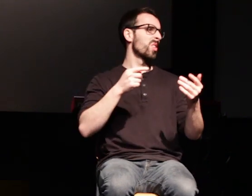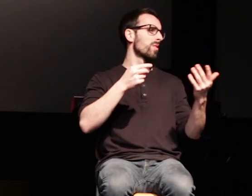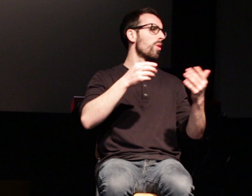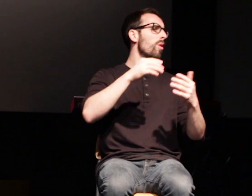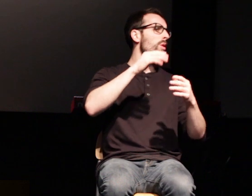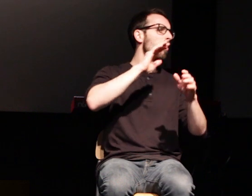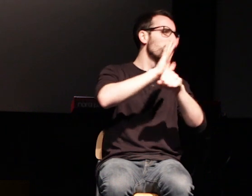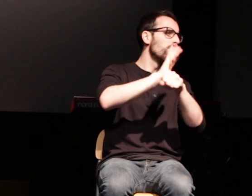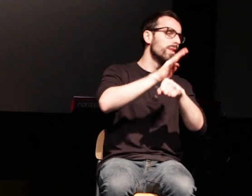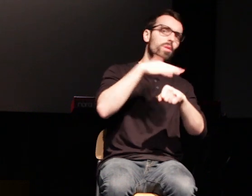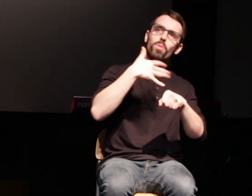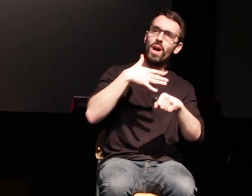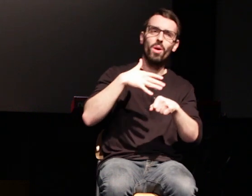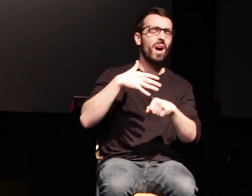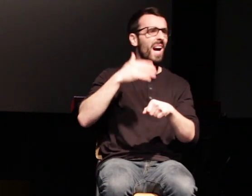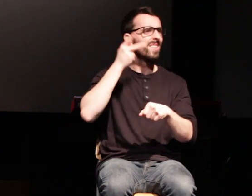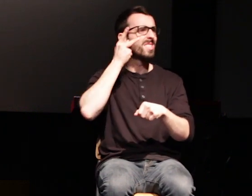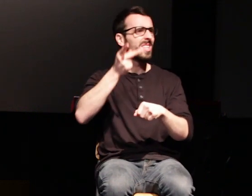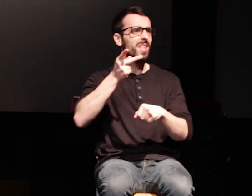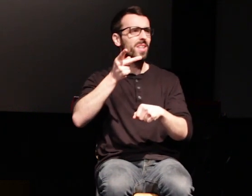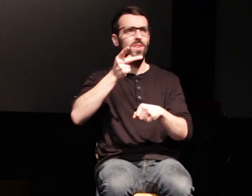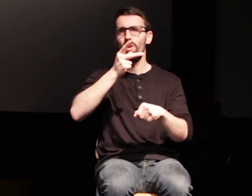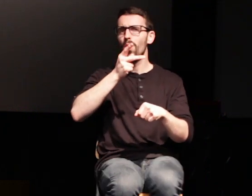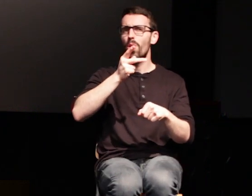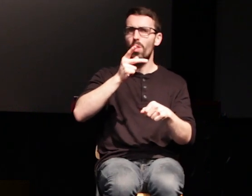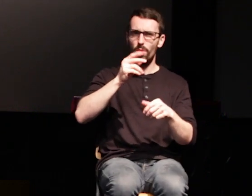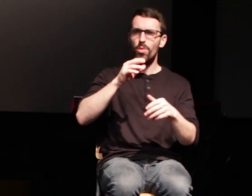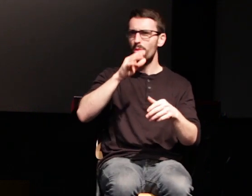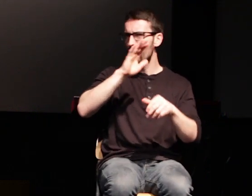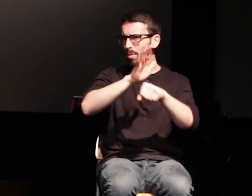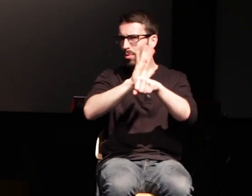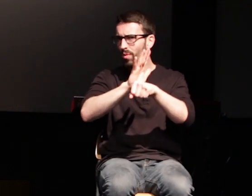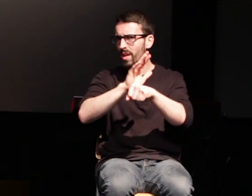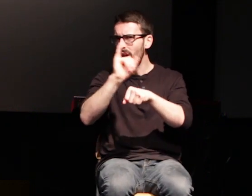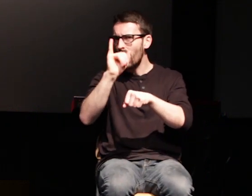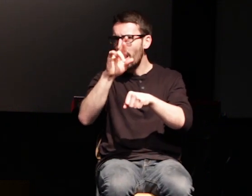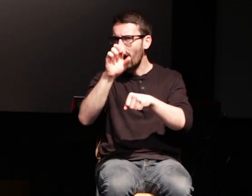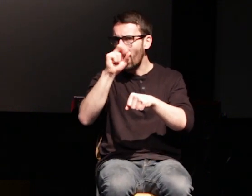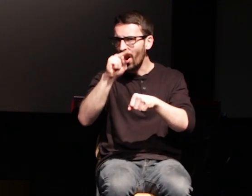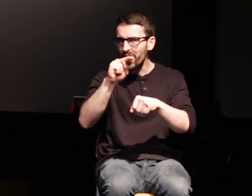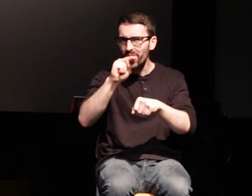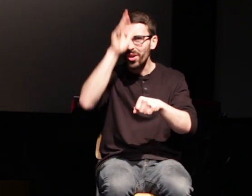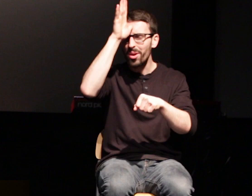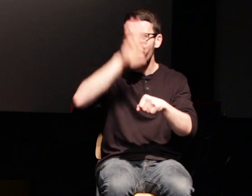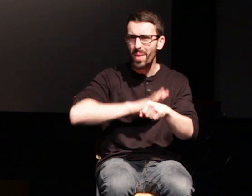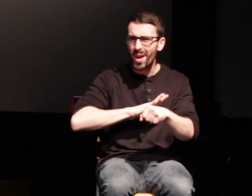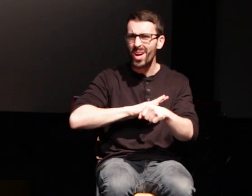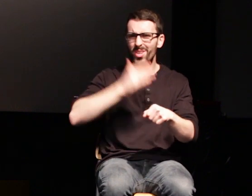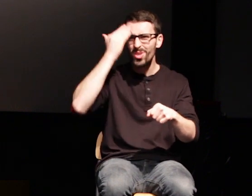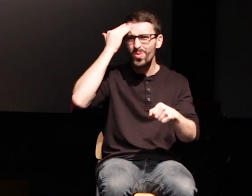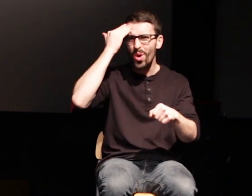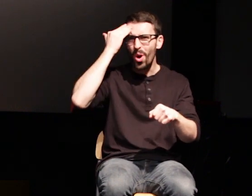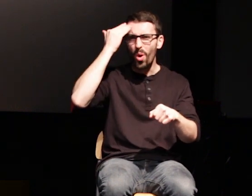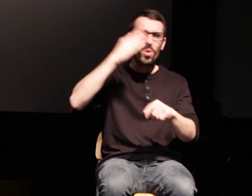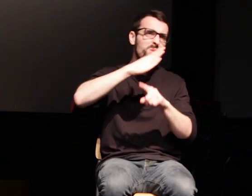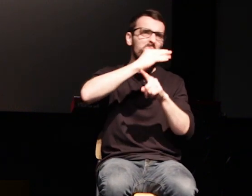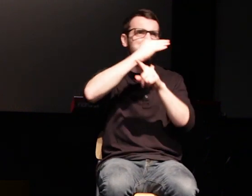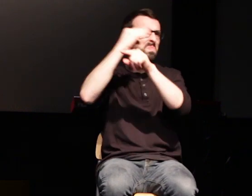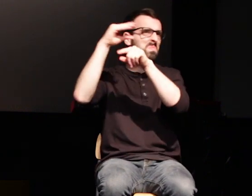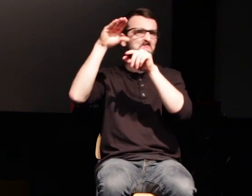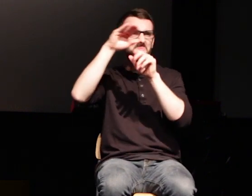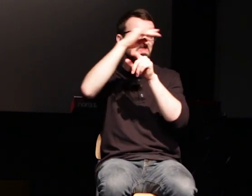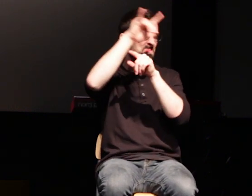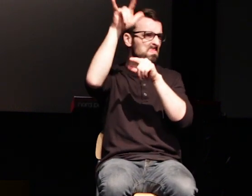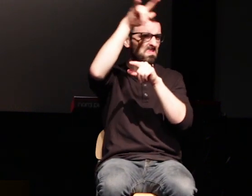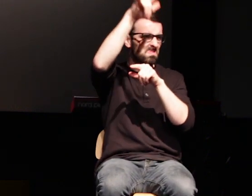just, I feel like I'm Iron Man. I'm like, man, if I could just fly. It's, they make you feel like the hero. Well, oftentimes when we hear like parables or stories